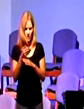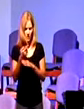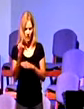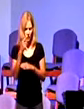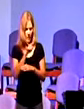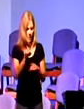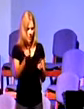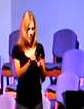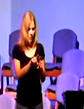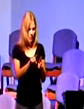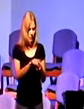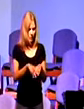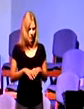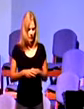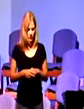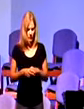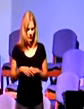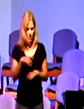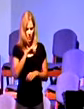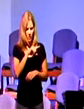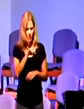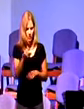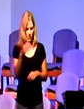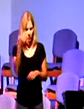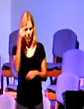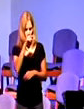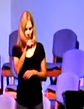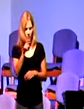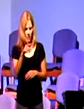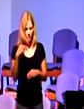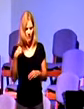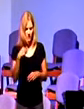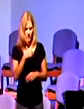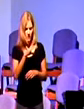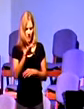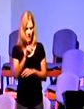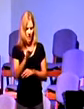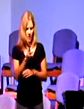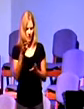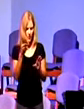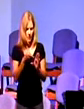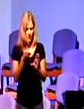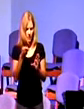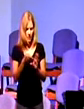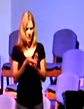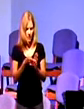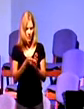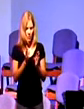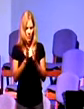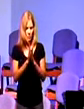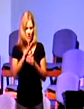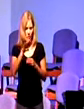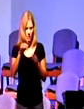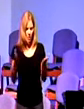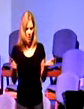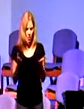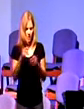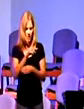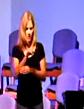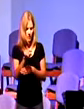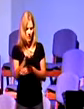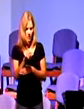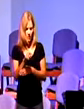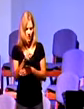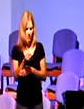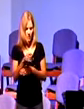their end as well. Lord, as those who know you, who are members of this club, participate, we pray you would encourage them and